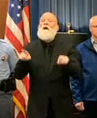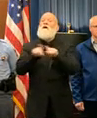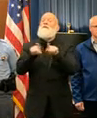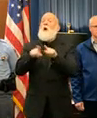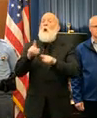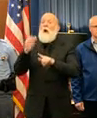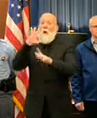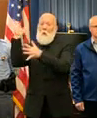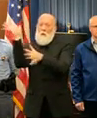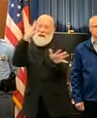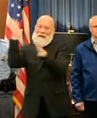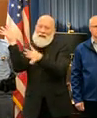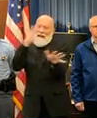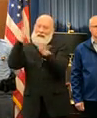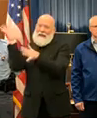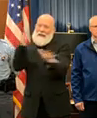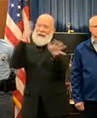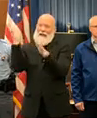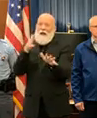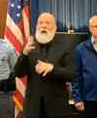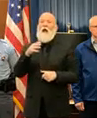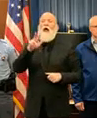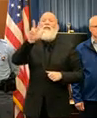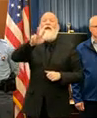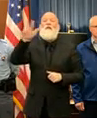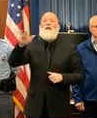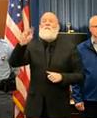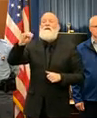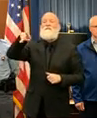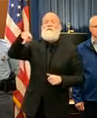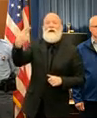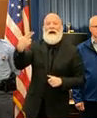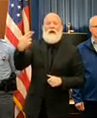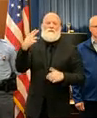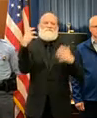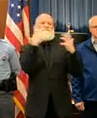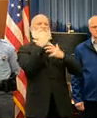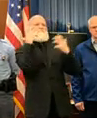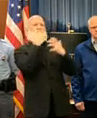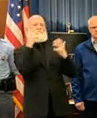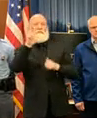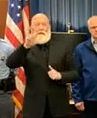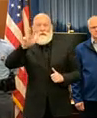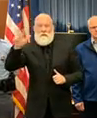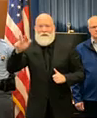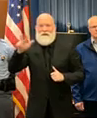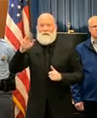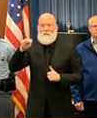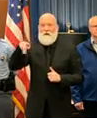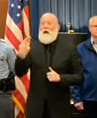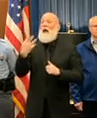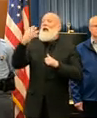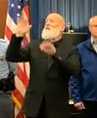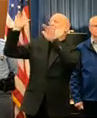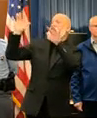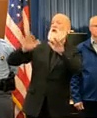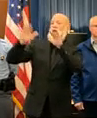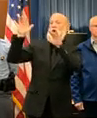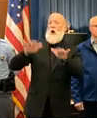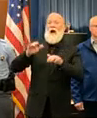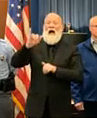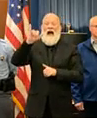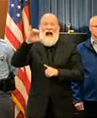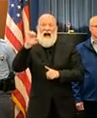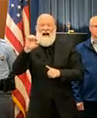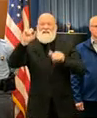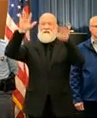are any type of precipitation in the trees, the wind gusts can cause some trees to fall, which can lead to